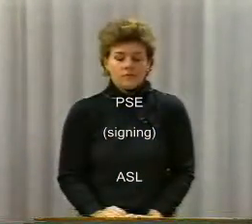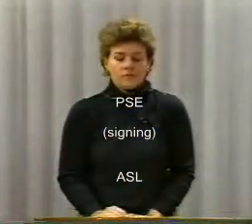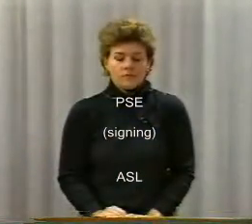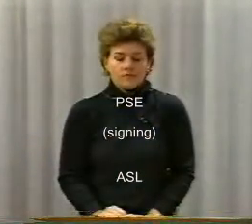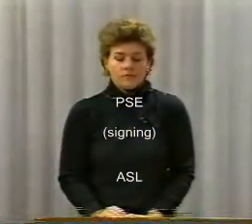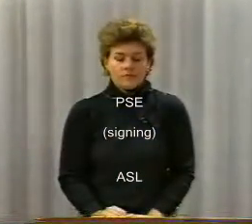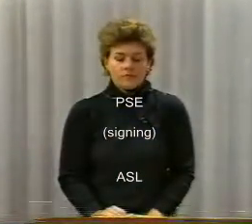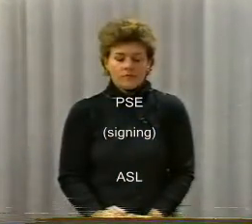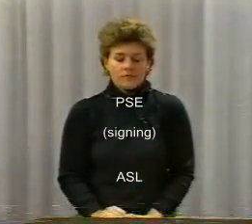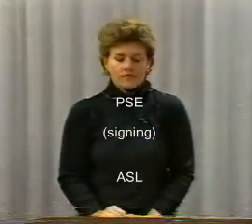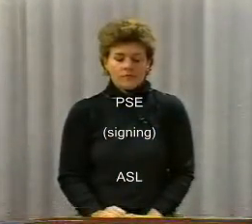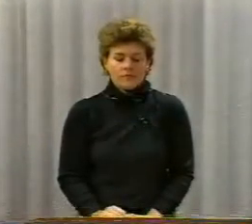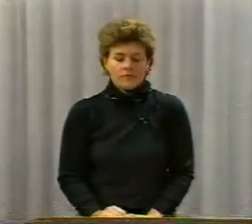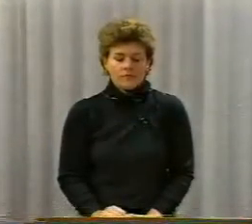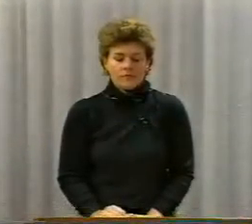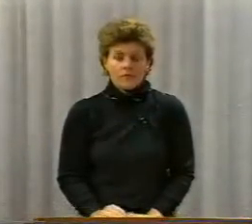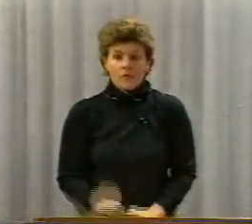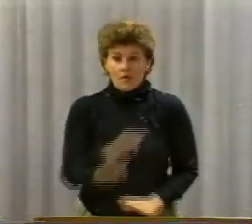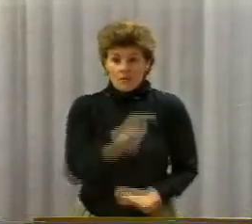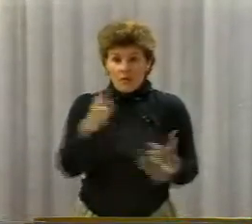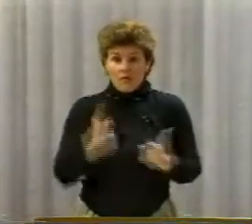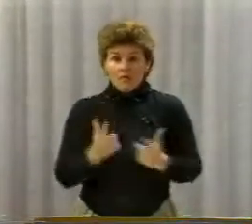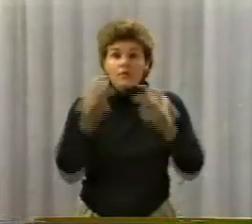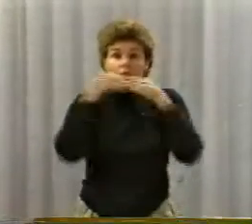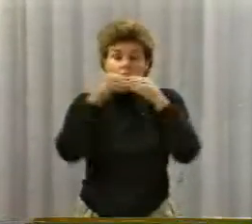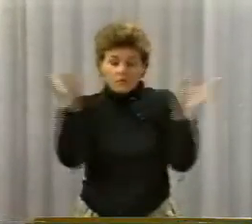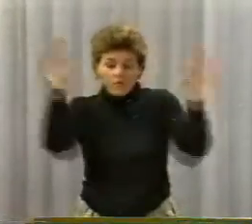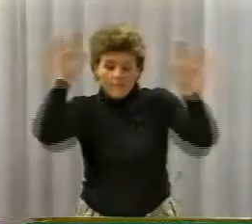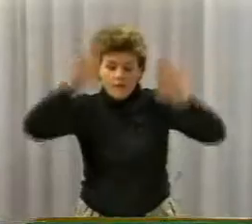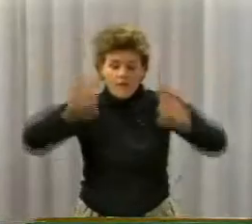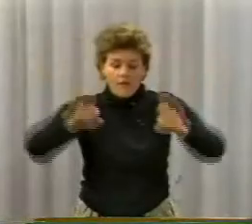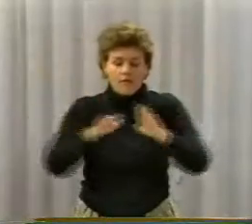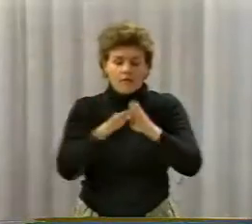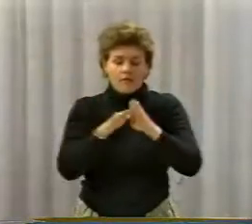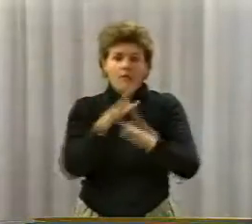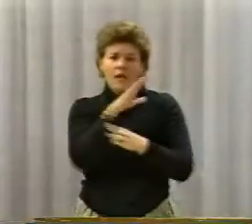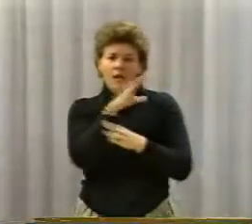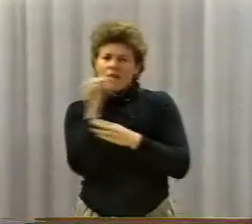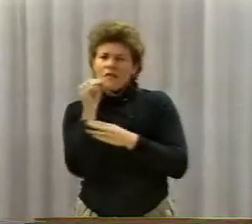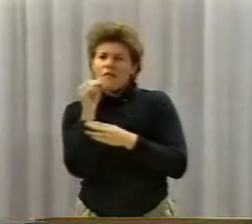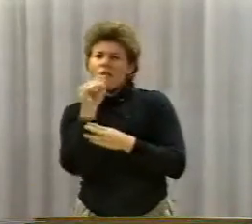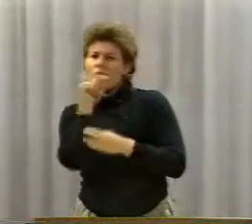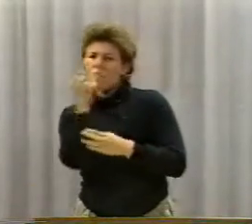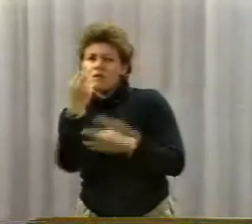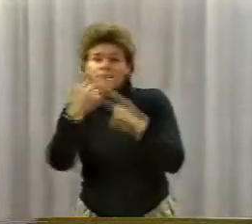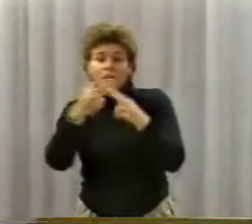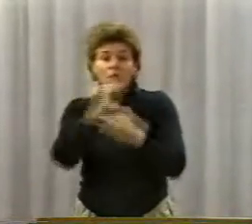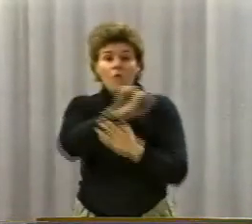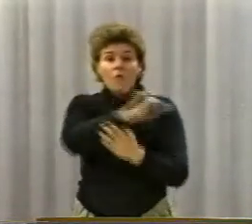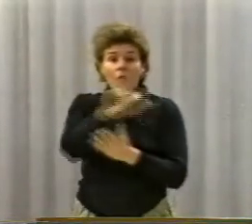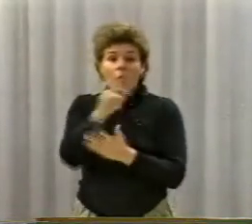Pigeon Signed English. They lived in a valley, and the name of all 3 billy